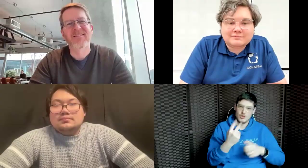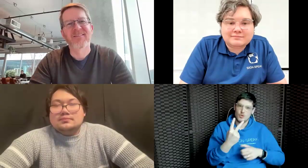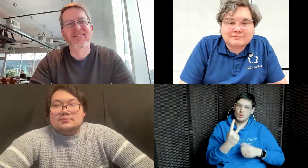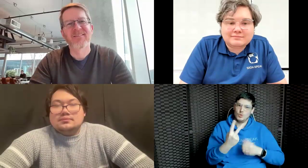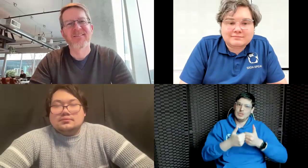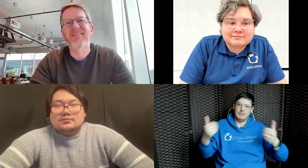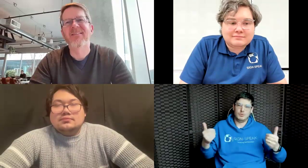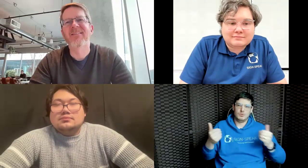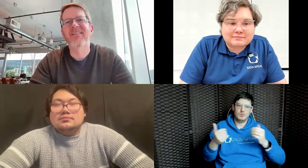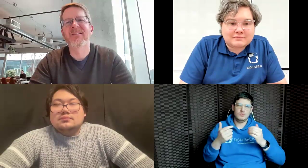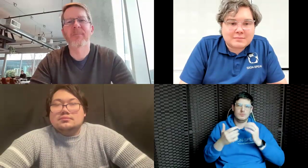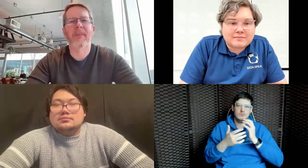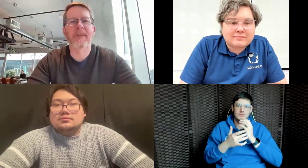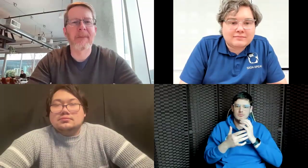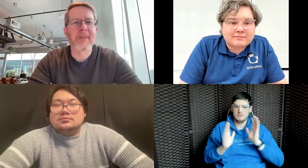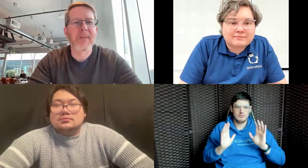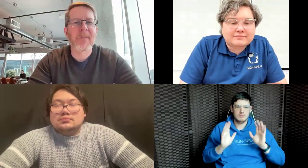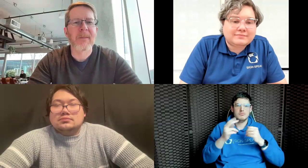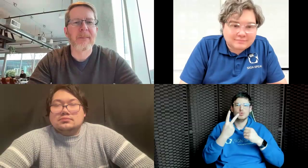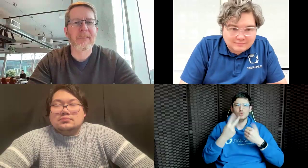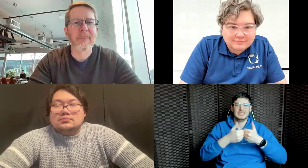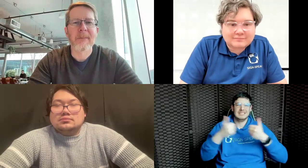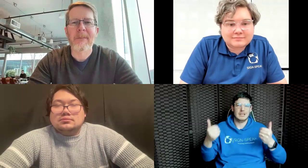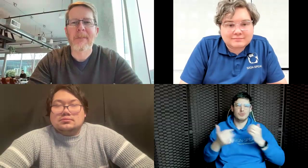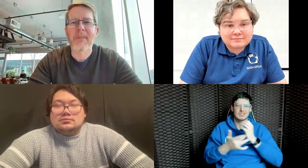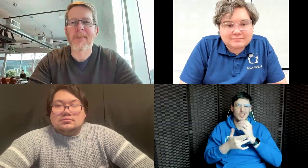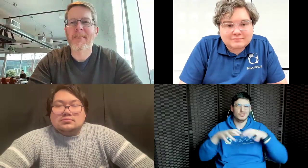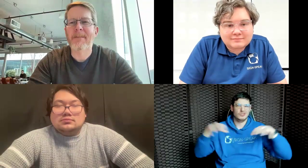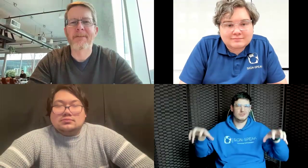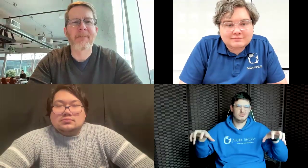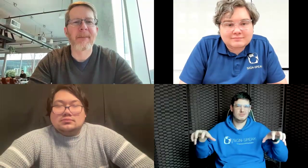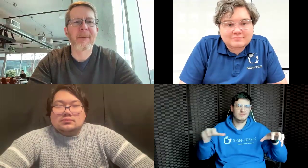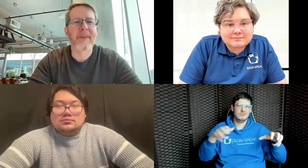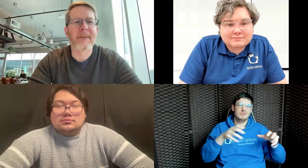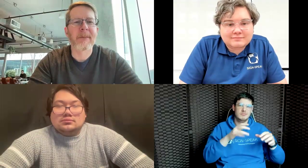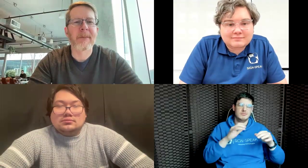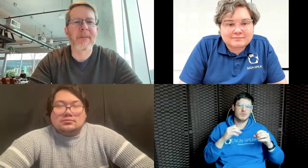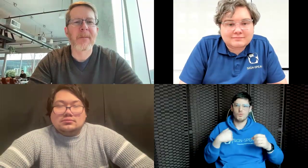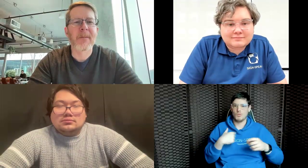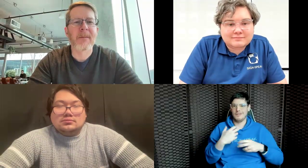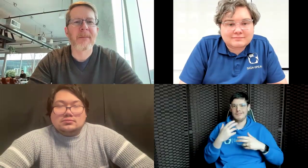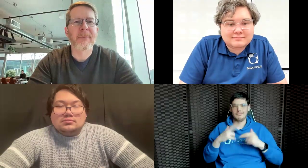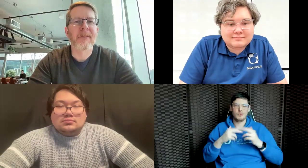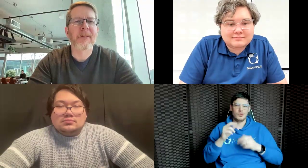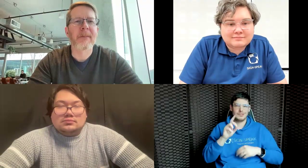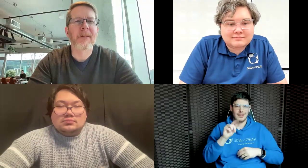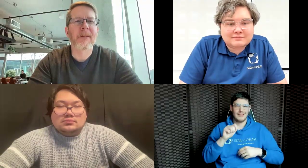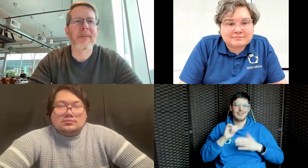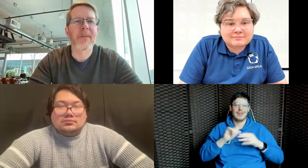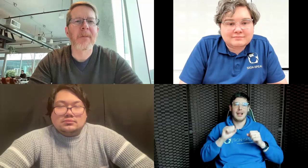sign, but then there's also the receptive level and trying to separate the two of those. Those are two separate technologies essentially. And